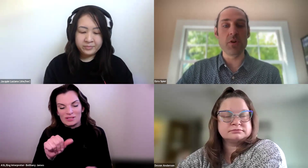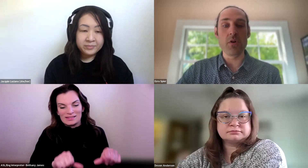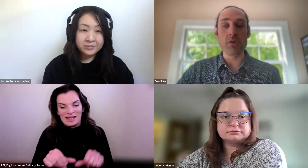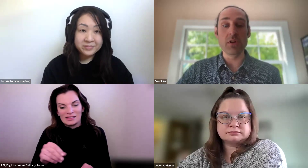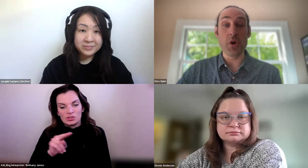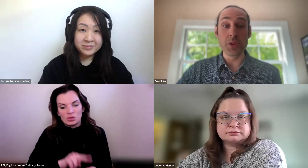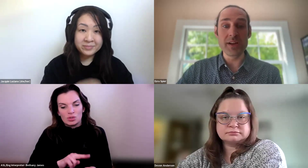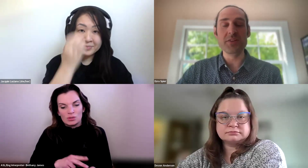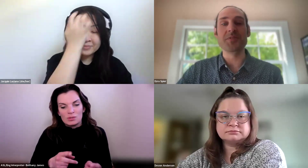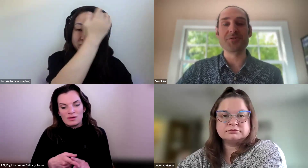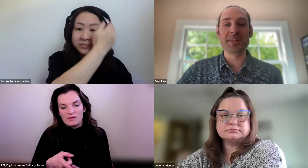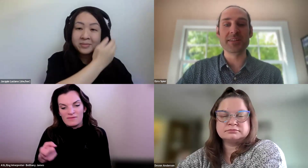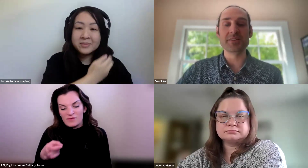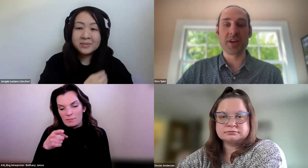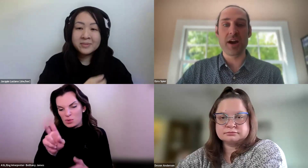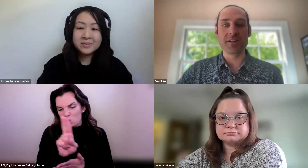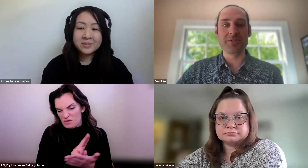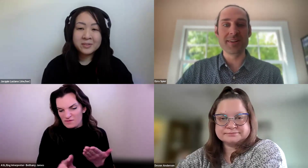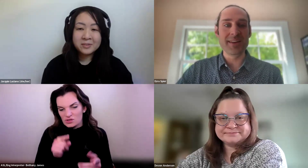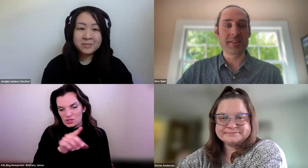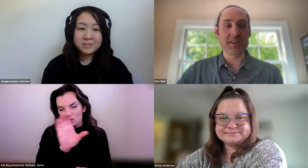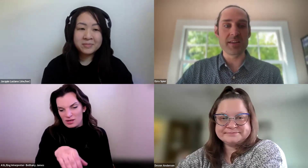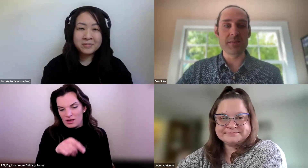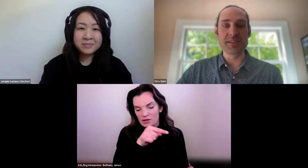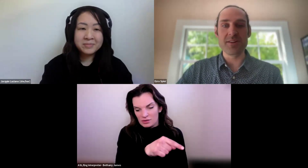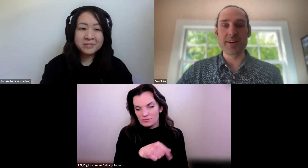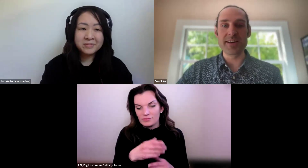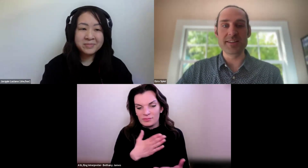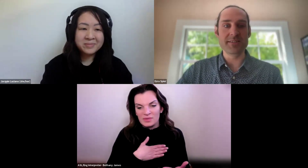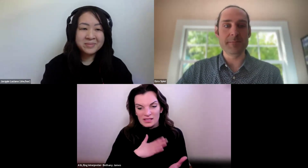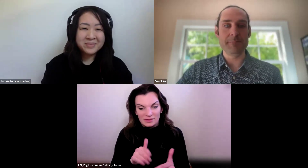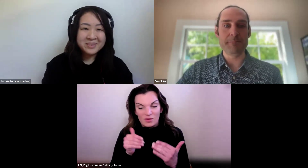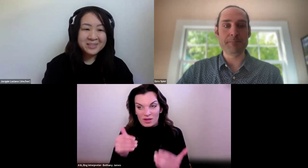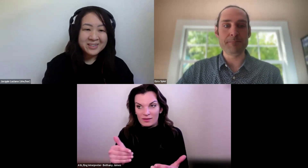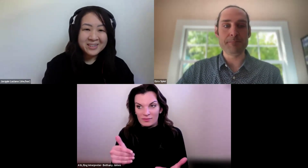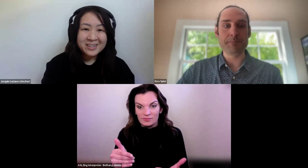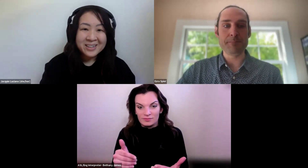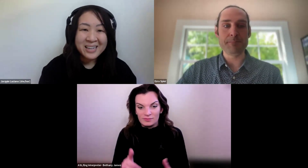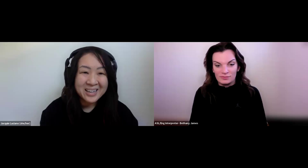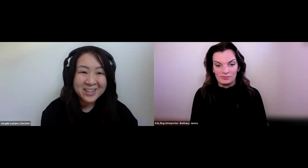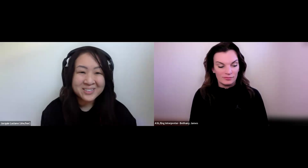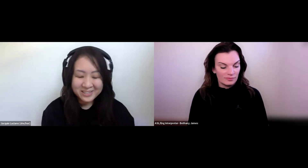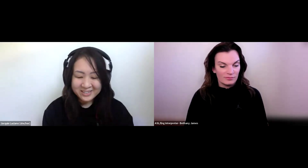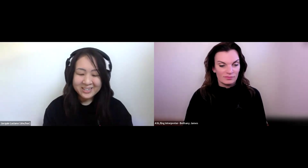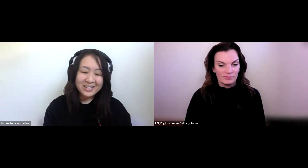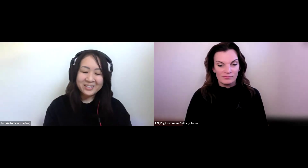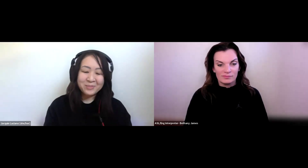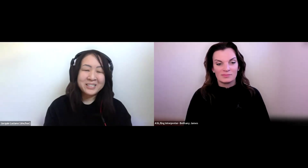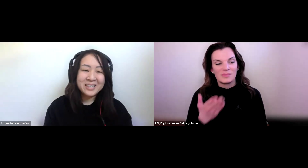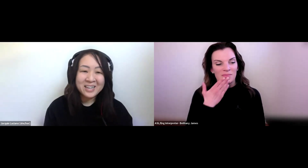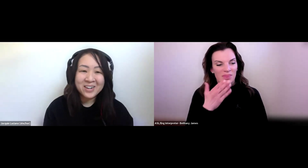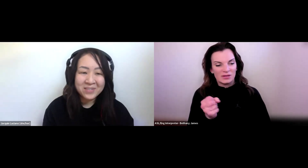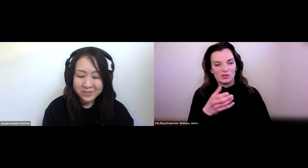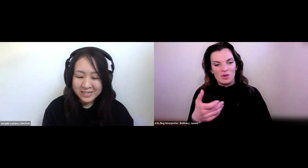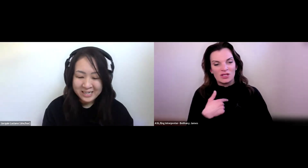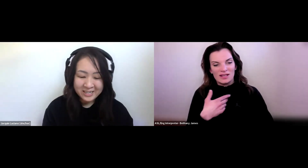from Loyola University, Chicago. Jackie, please go ahead. Thank you, Ezra. Thank you so much. And